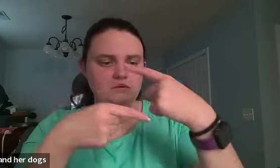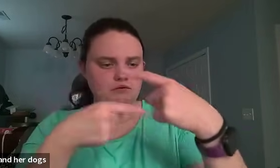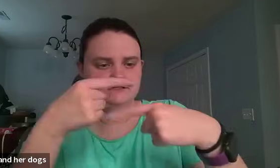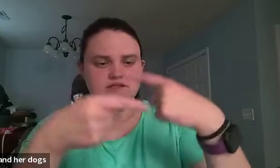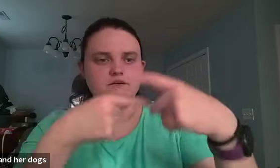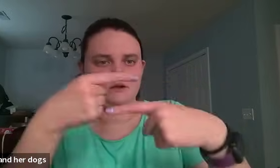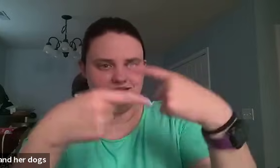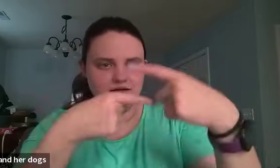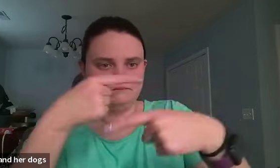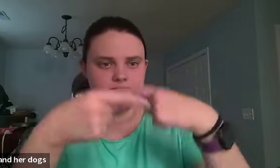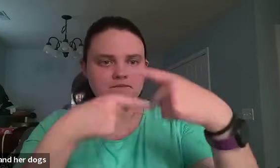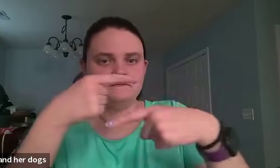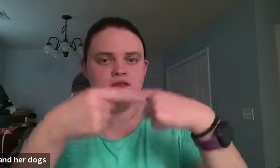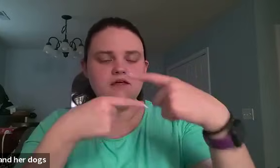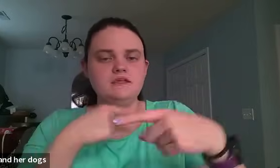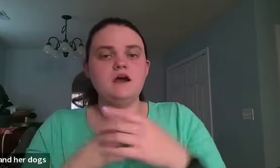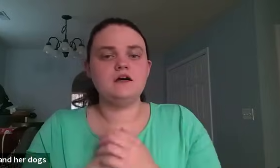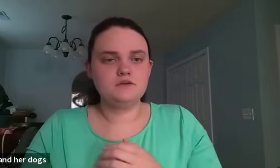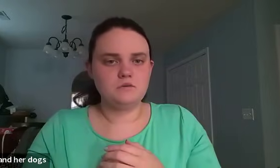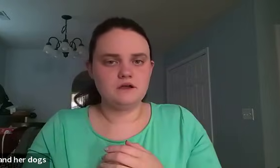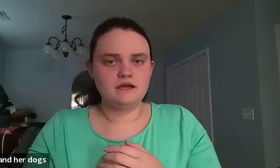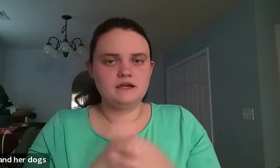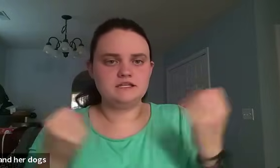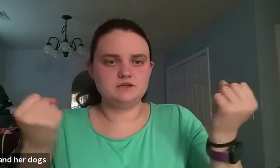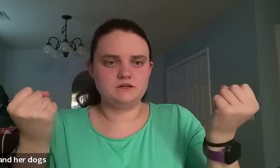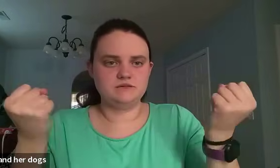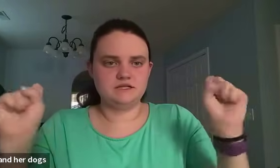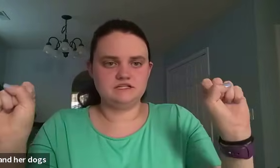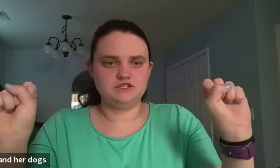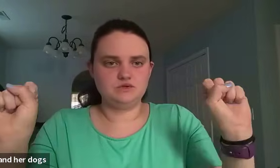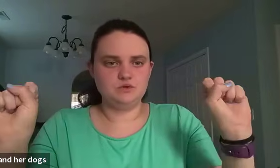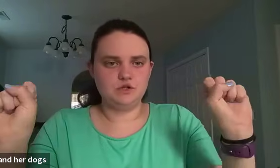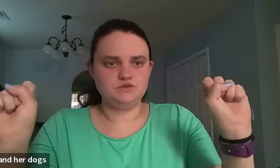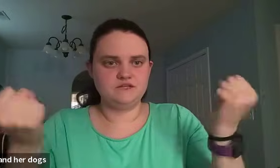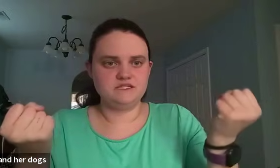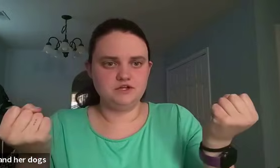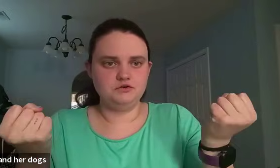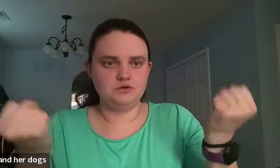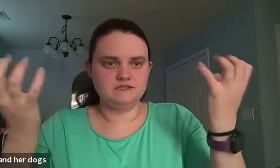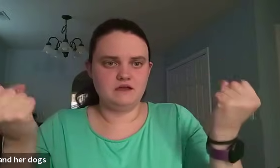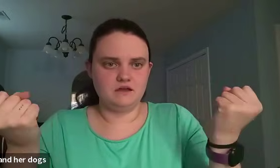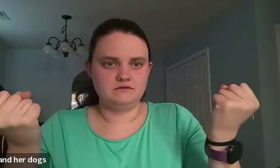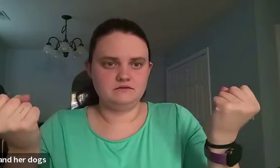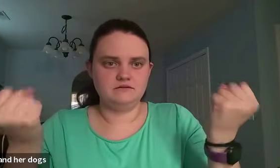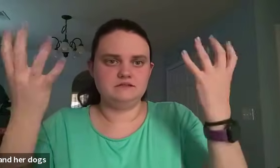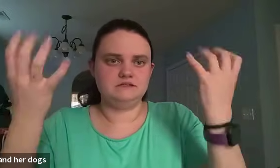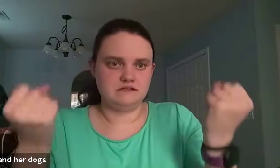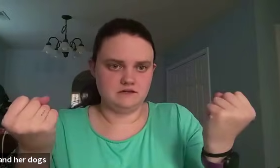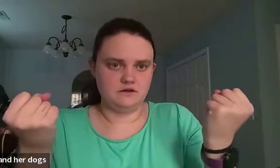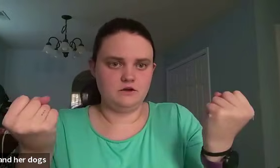Oh, goodness. There we go. Sign. The other one is going to be, it's like two closed fists and you go sign, sign. Arm